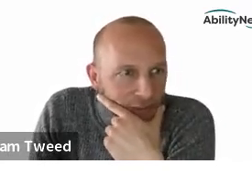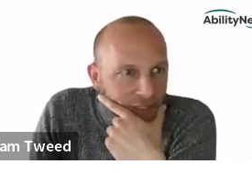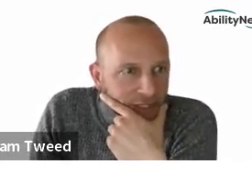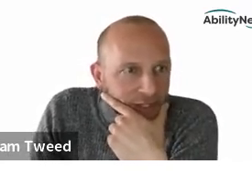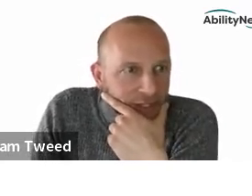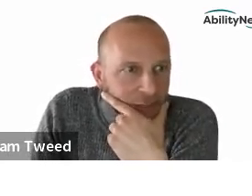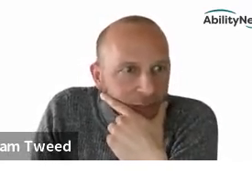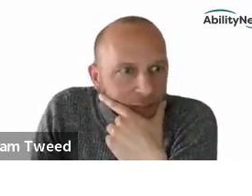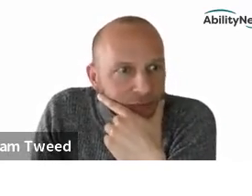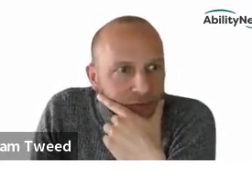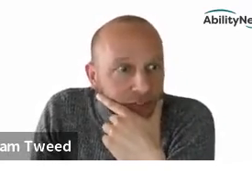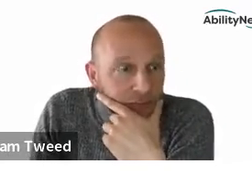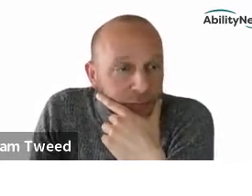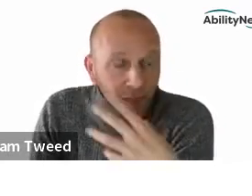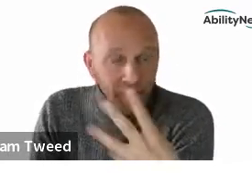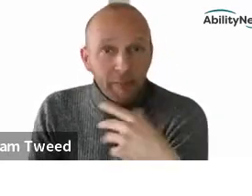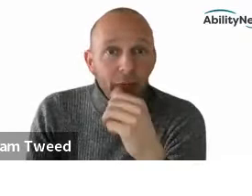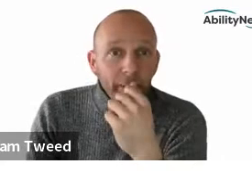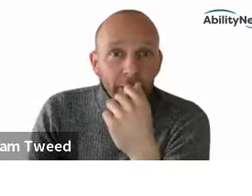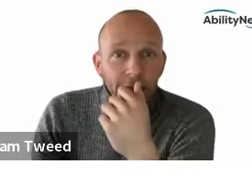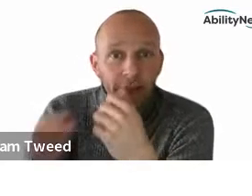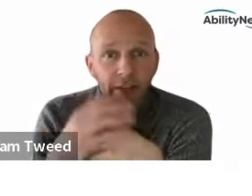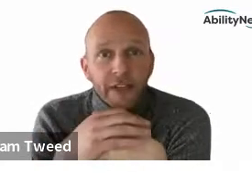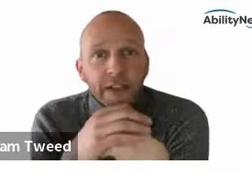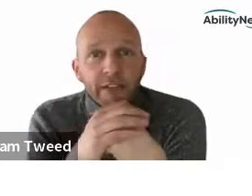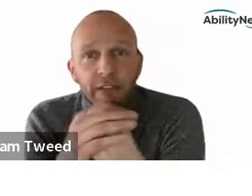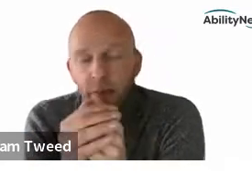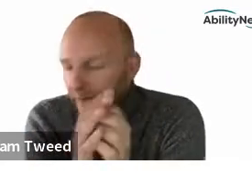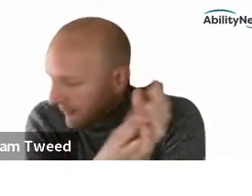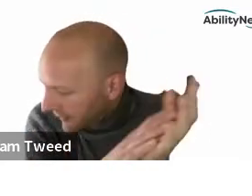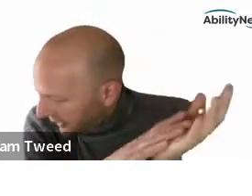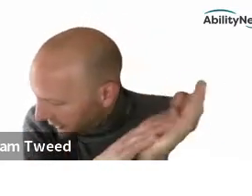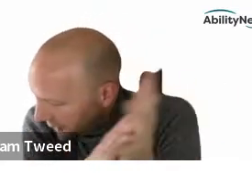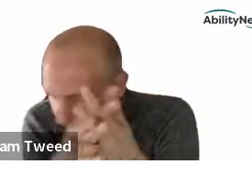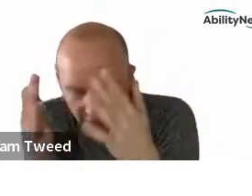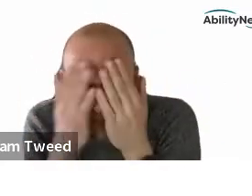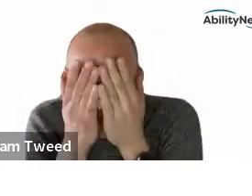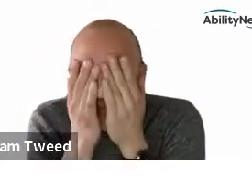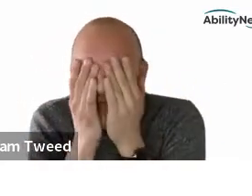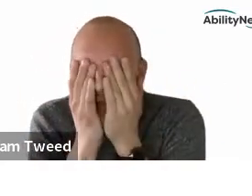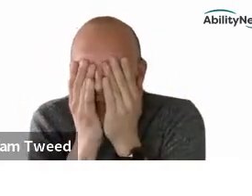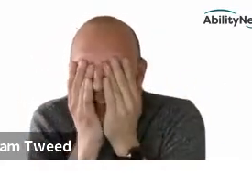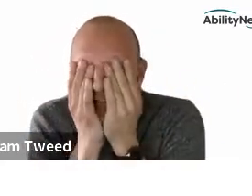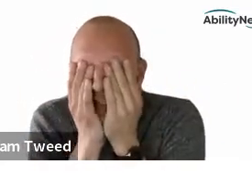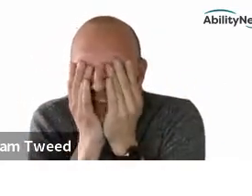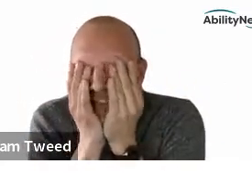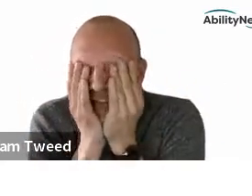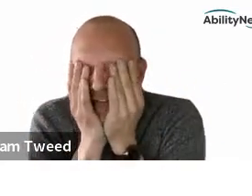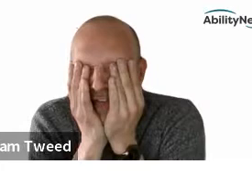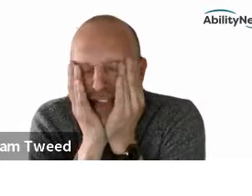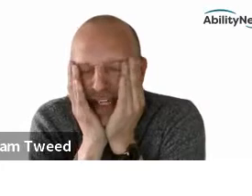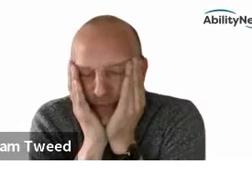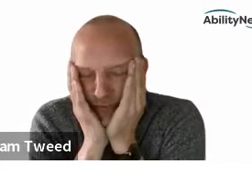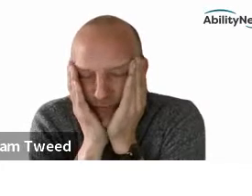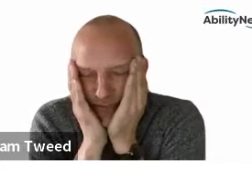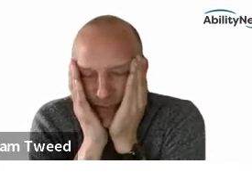being a pain? So from my perspective, there was a mental health charity that